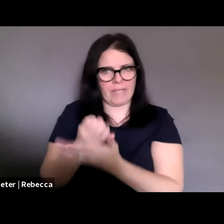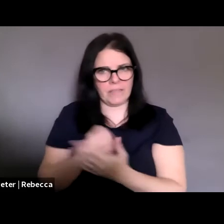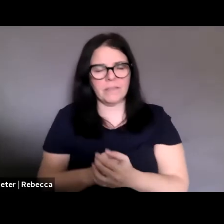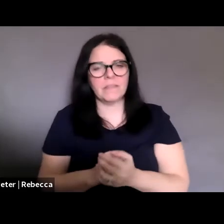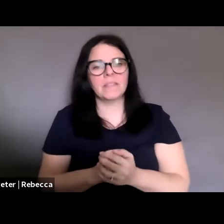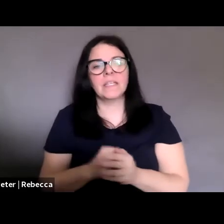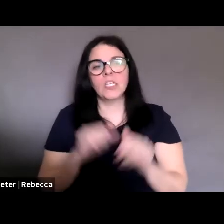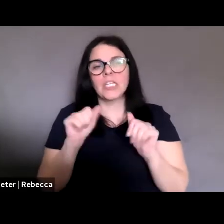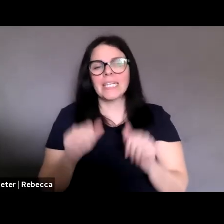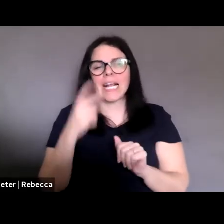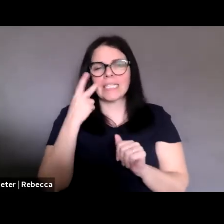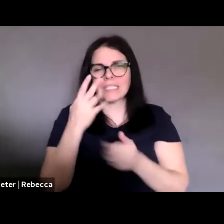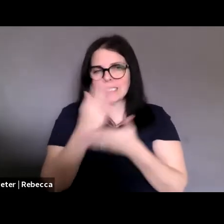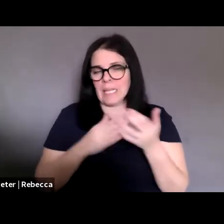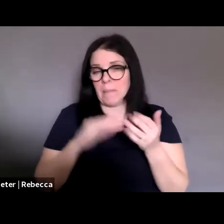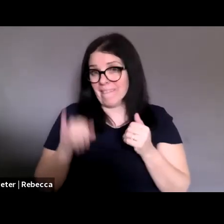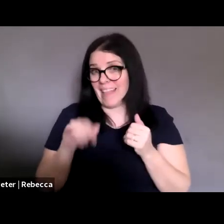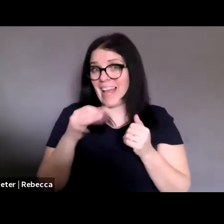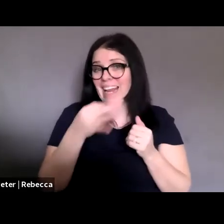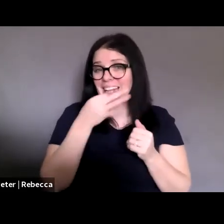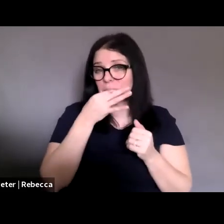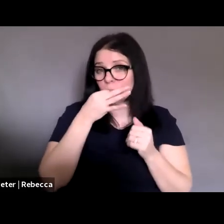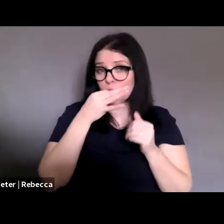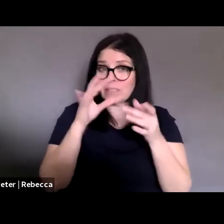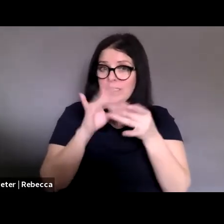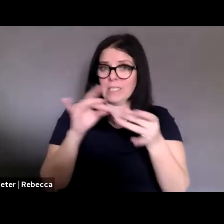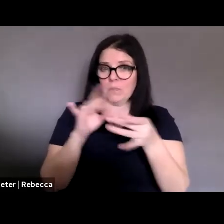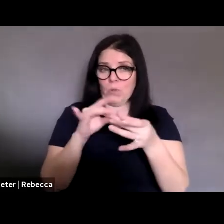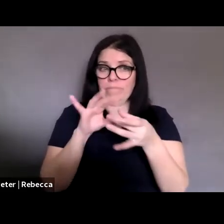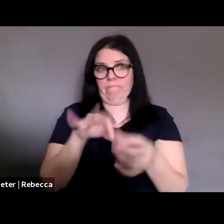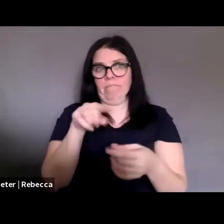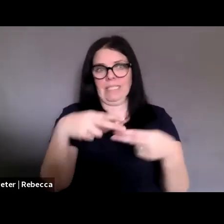testimony in the cases listed on this slide.